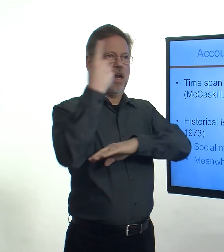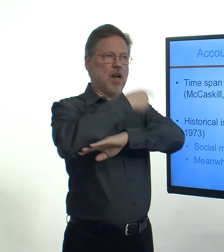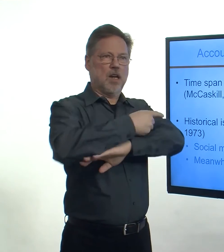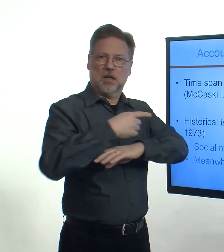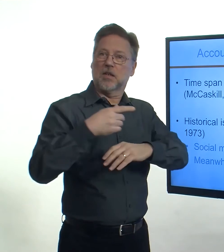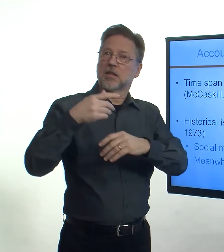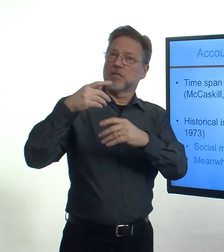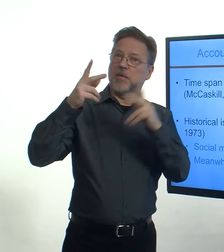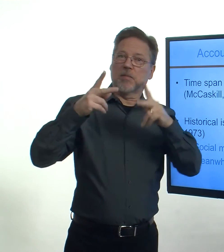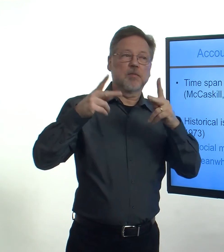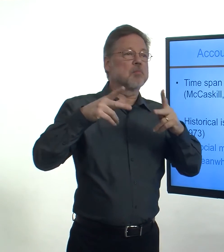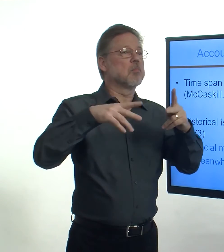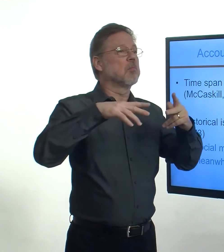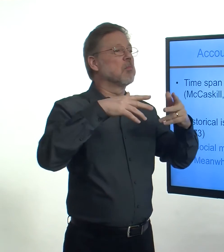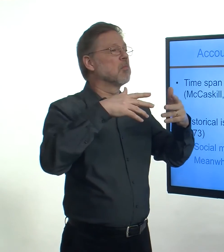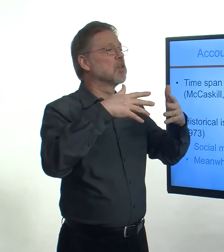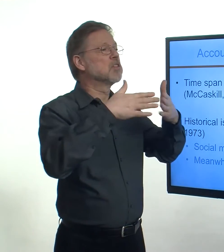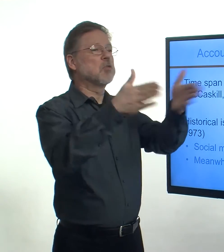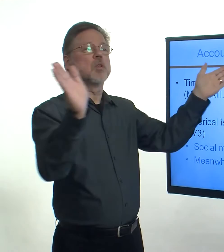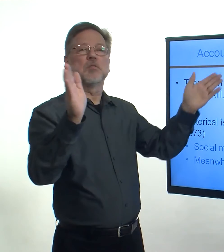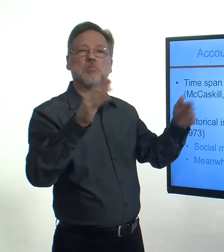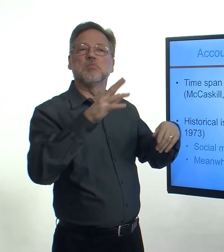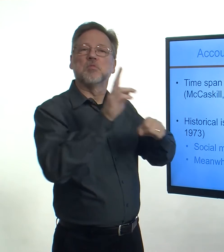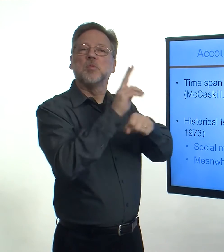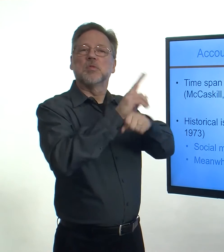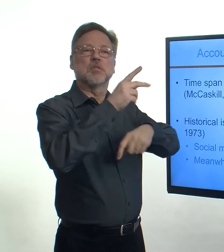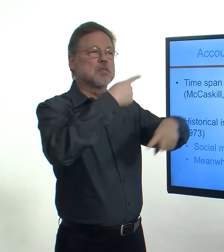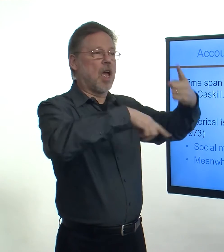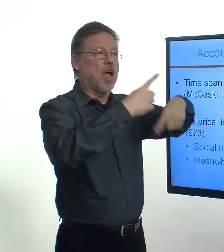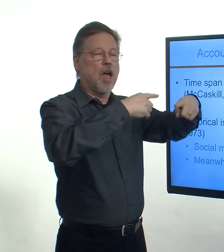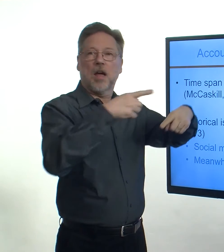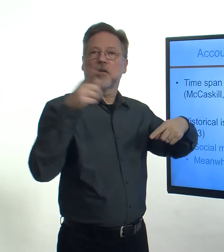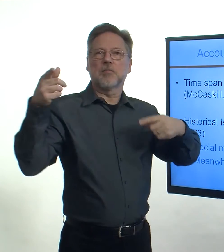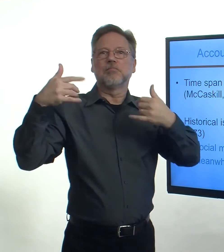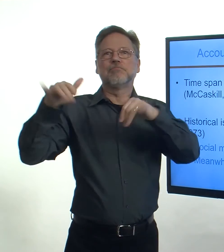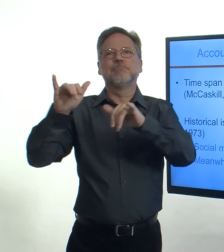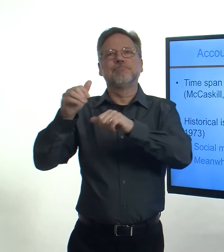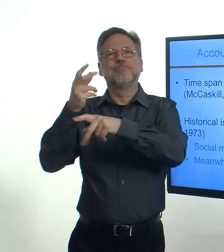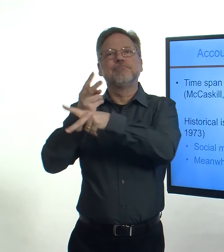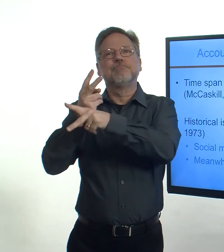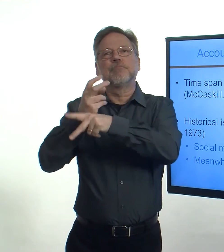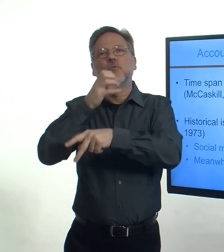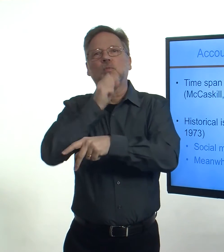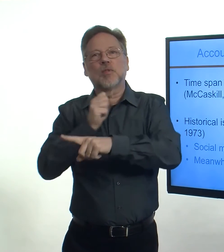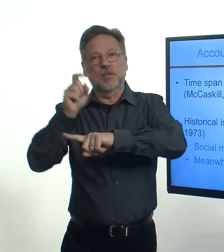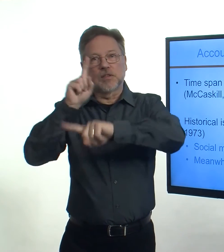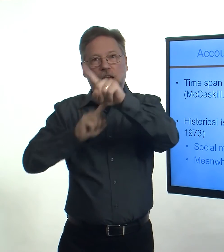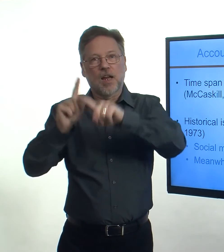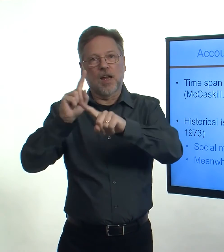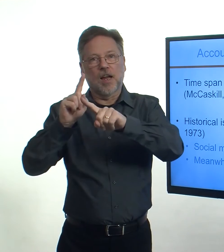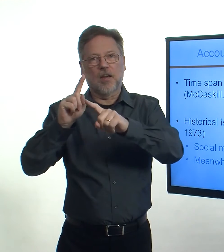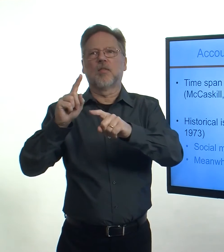you'll see that even if today people generally use one sign, the older cohort may still use their old